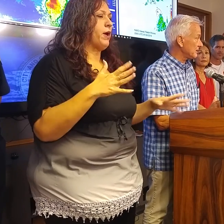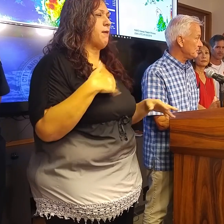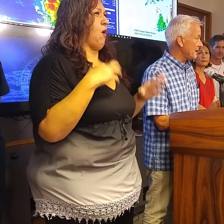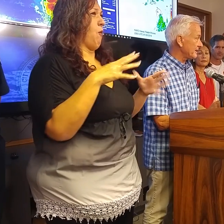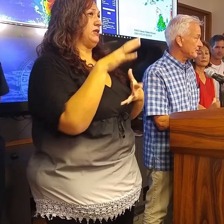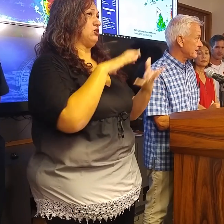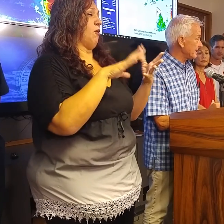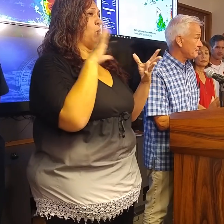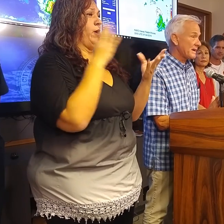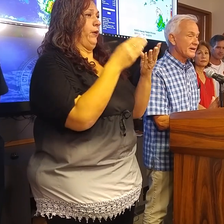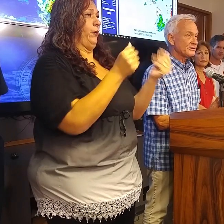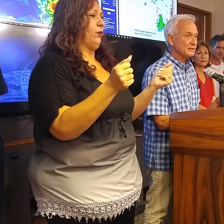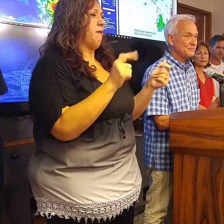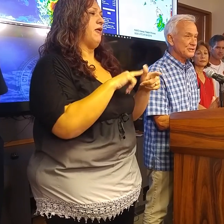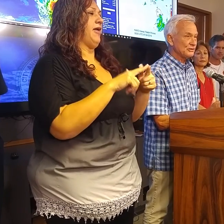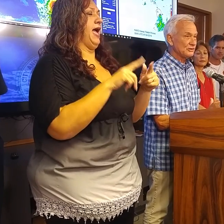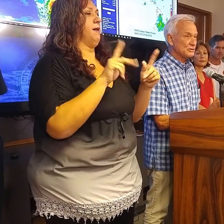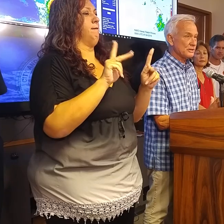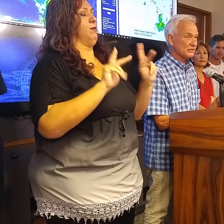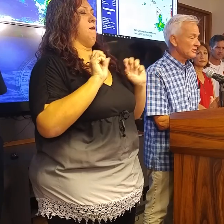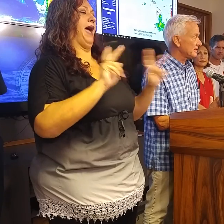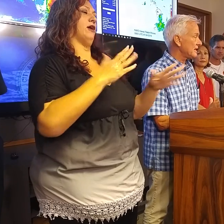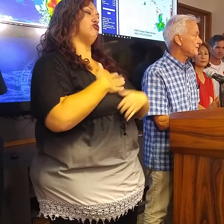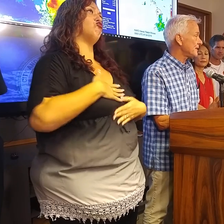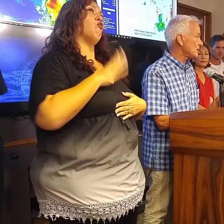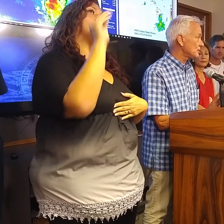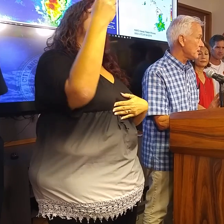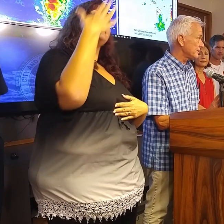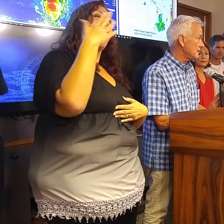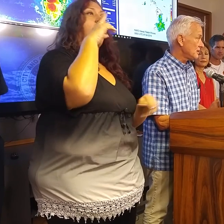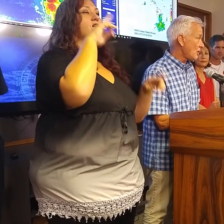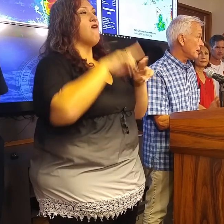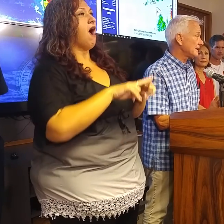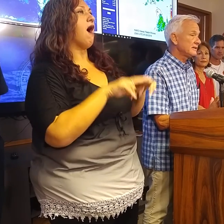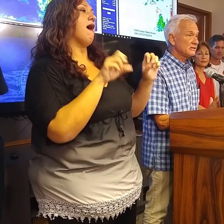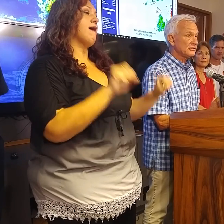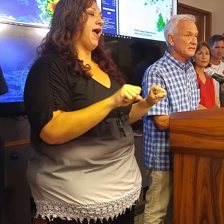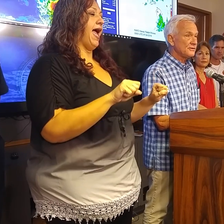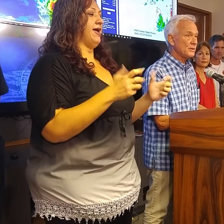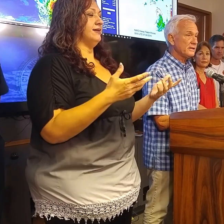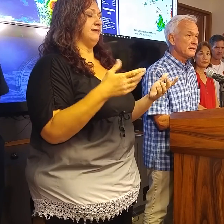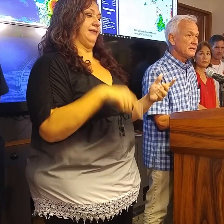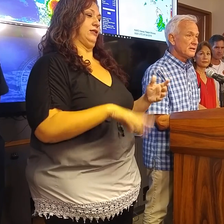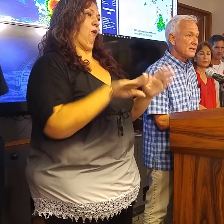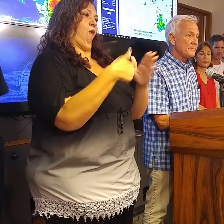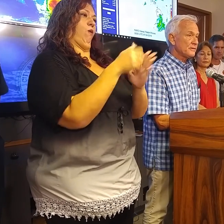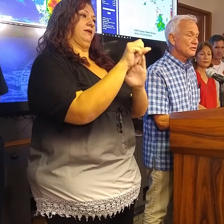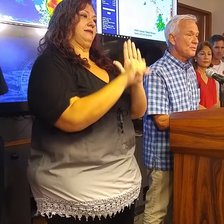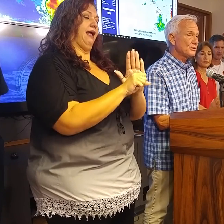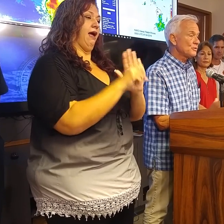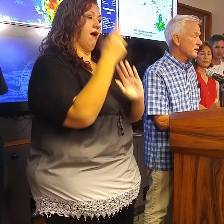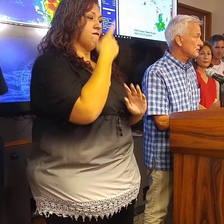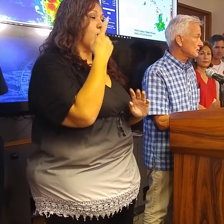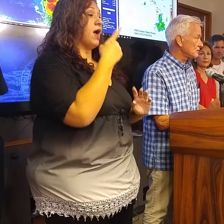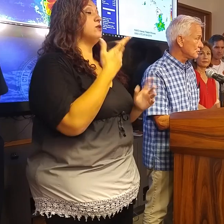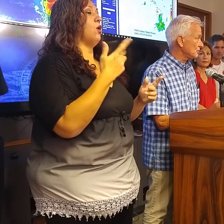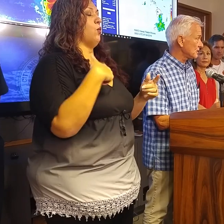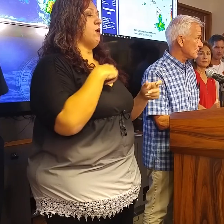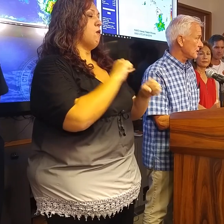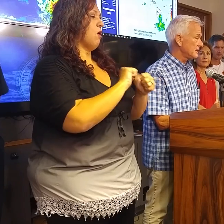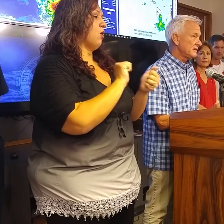passes quickly by and everyone can get back out to the beaches and enjoy the sun and have fun all around our island and the state of Hawaii. So both working